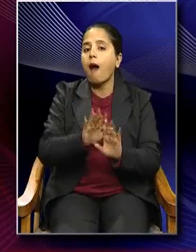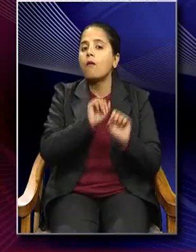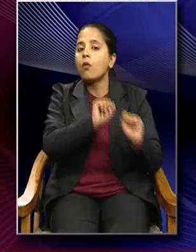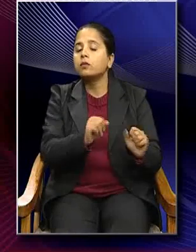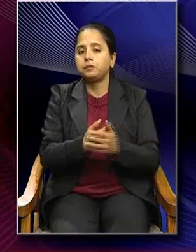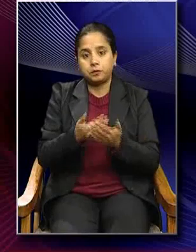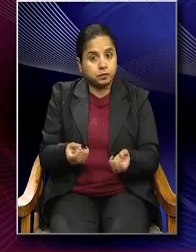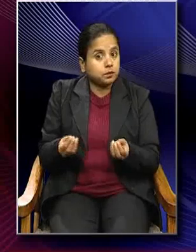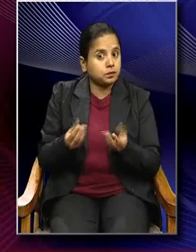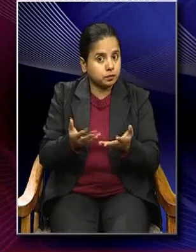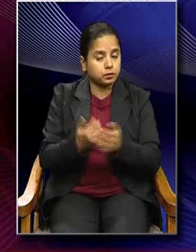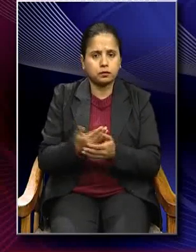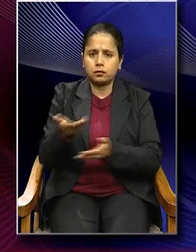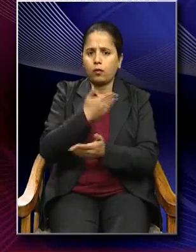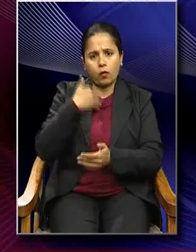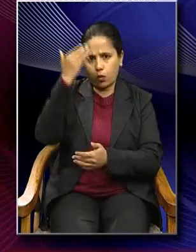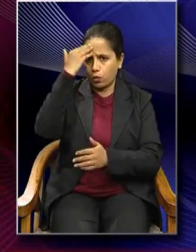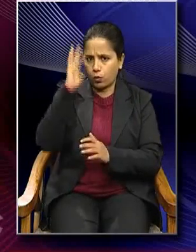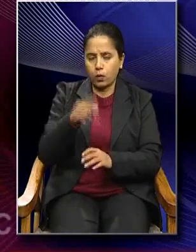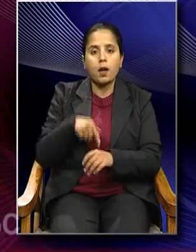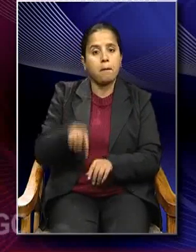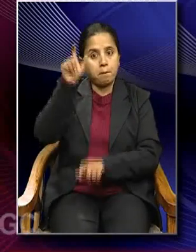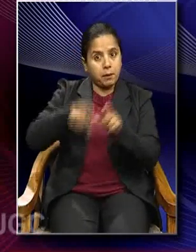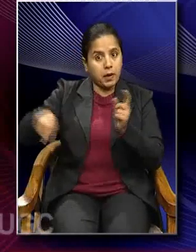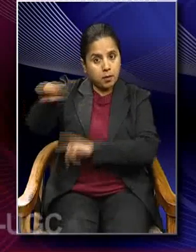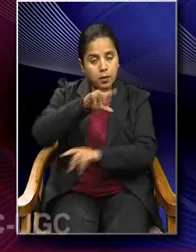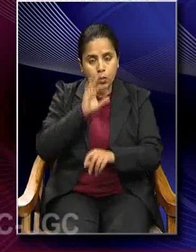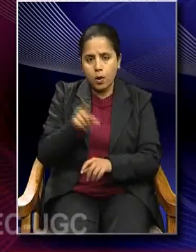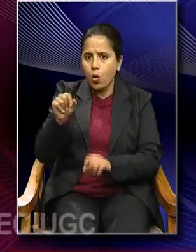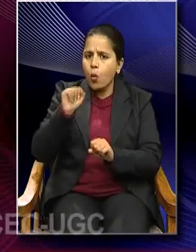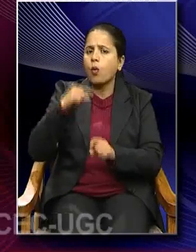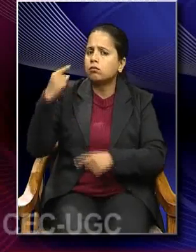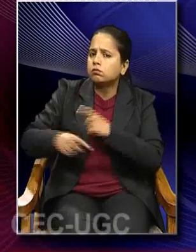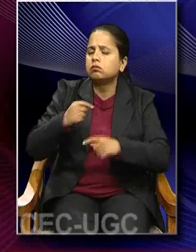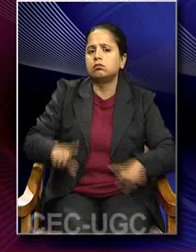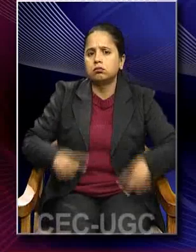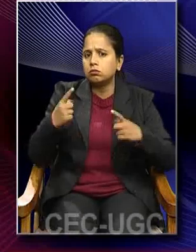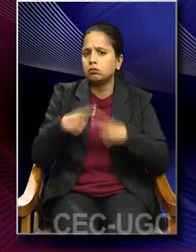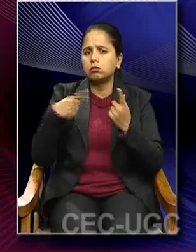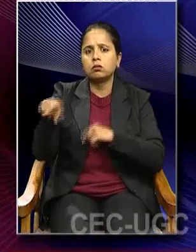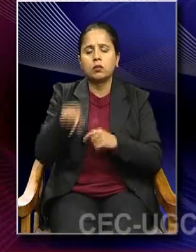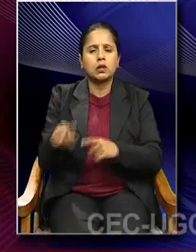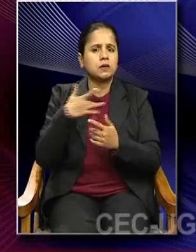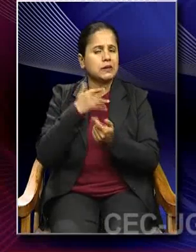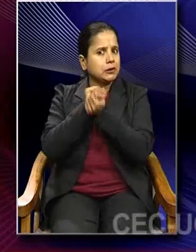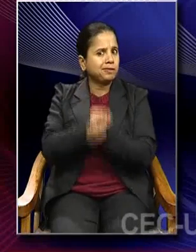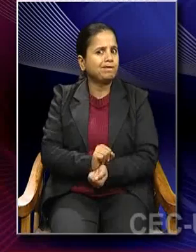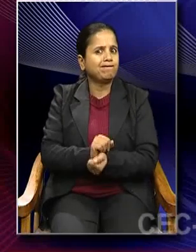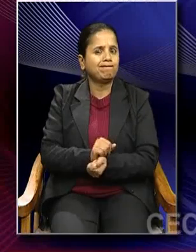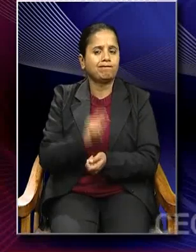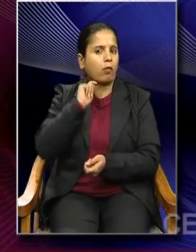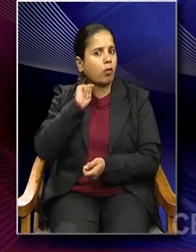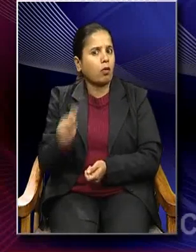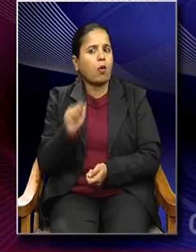to start, we know that individuals in their everyday life are trapped with